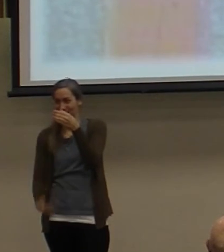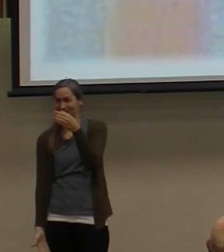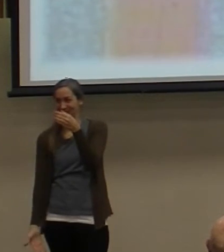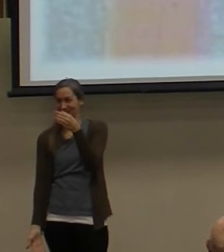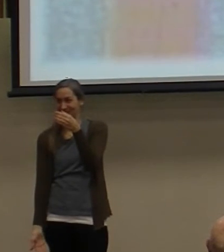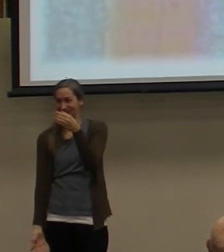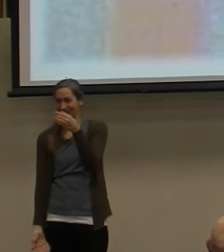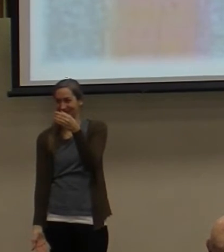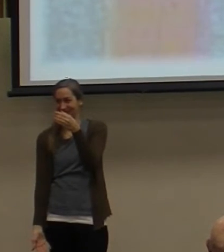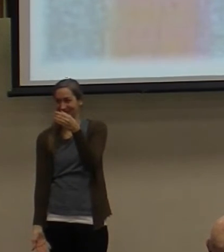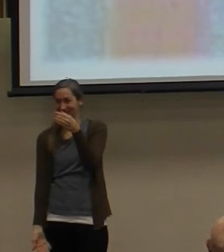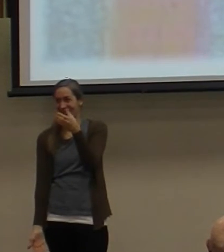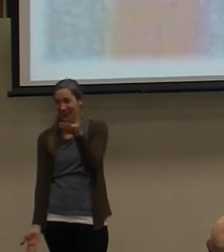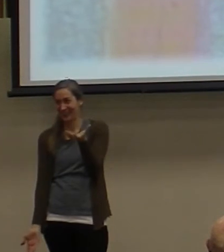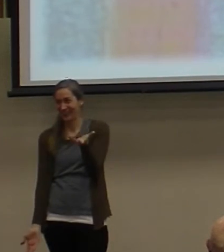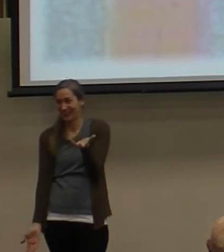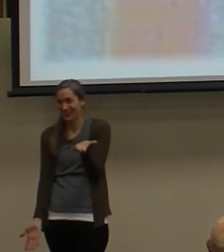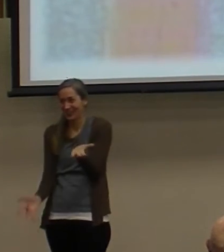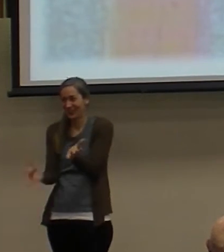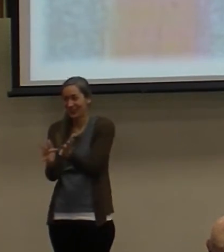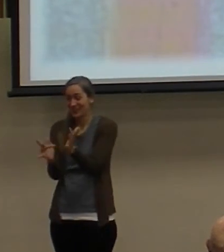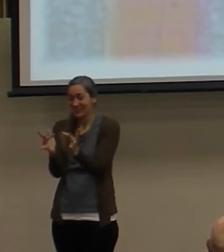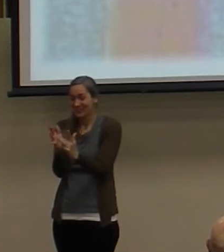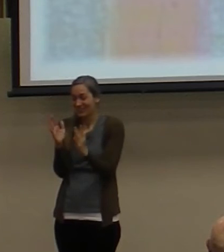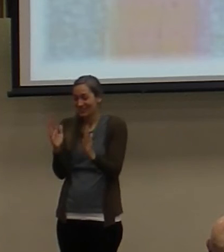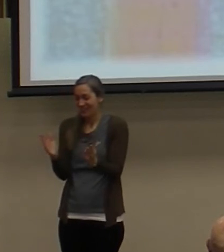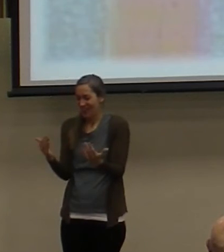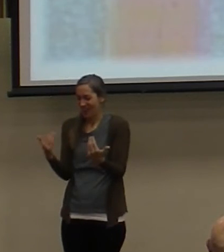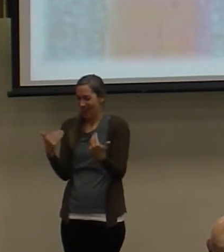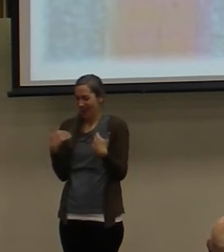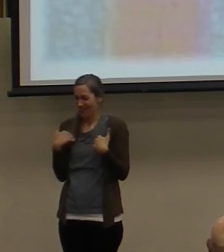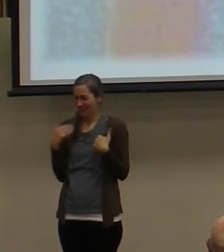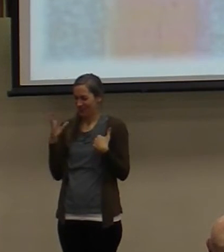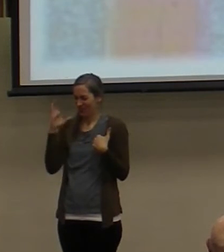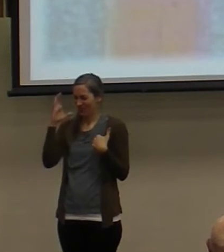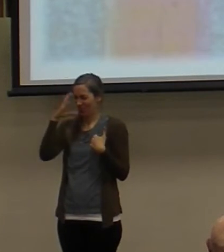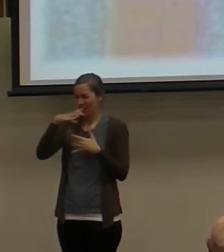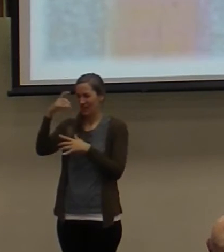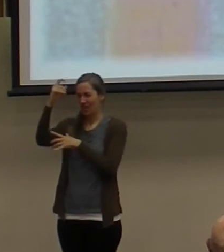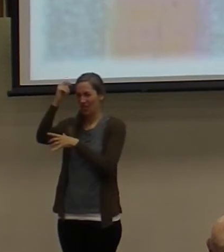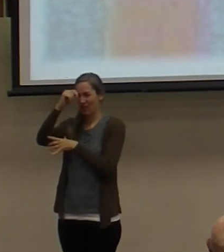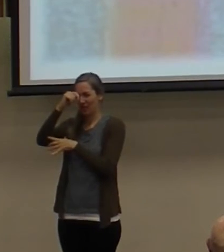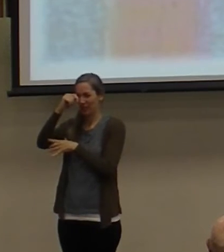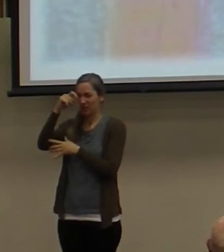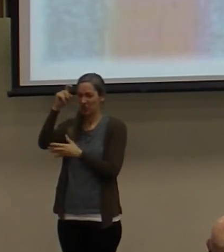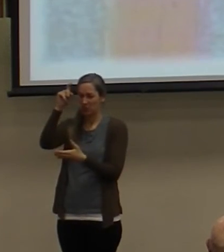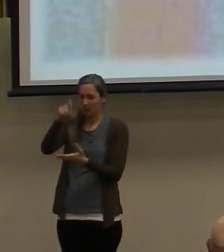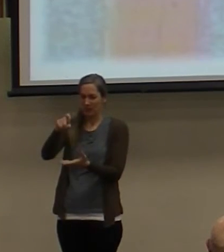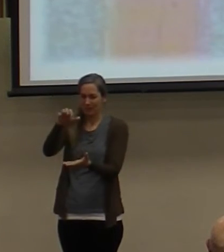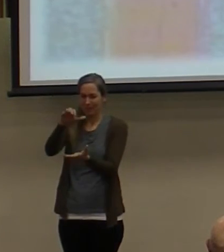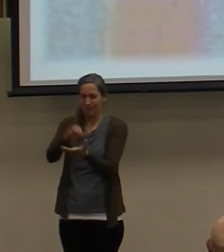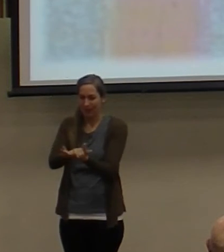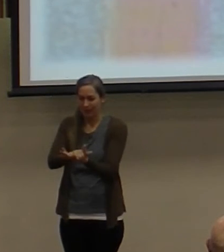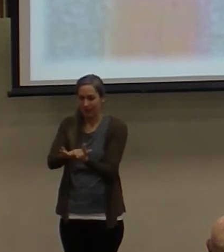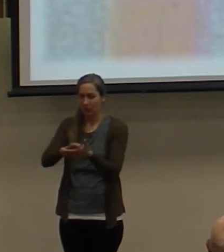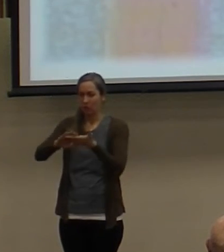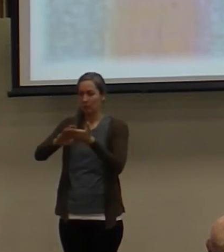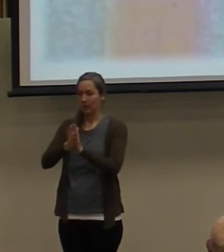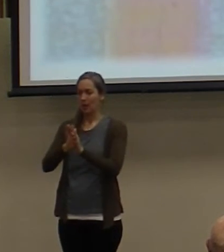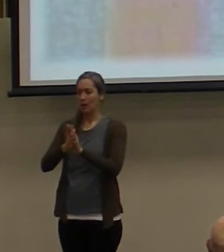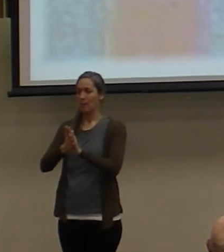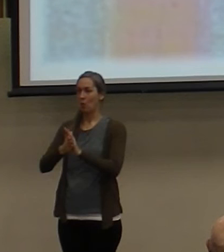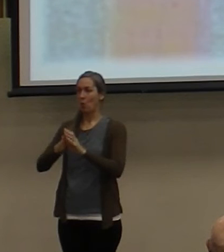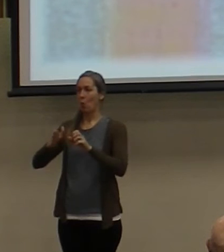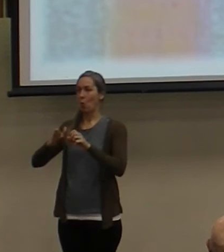There are Christians that have this strange theology that you have to be married to be a whole person,